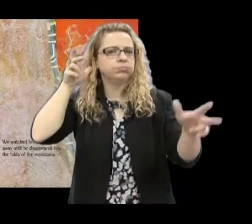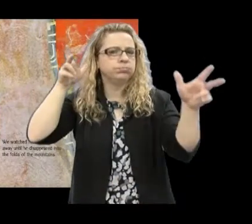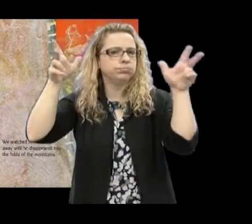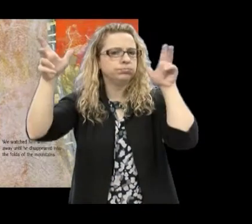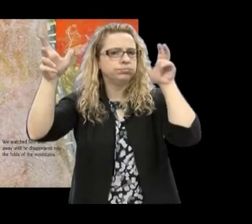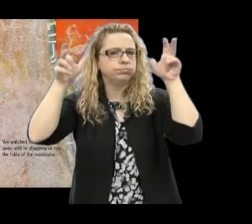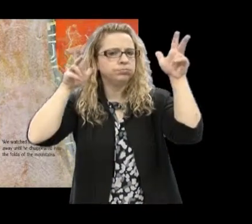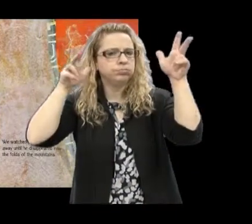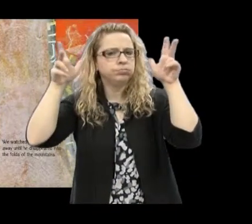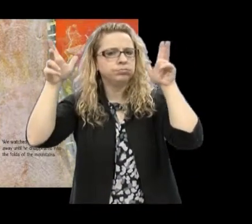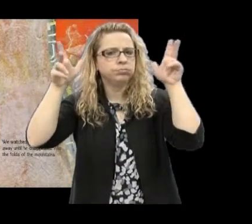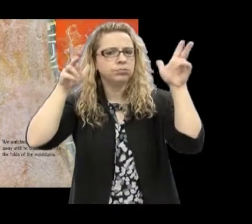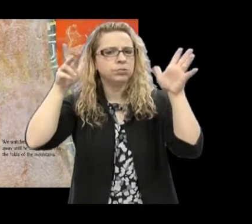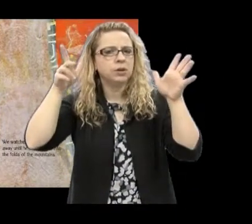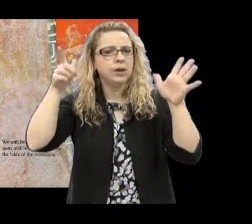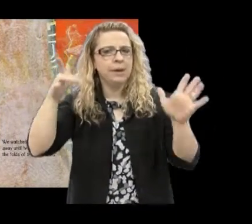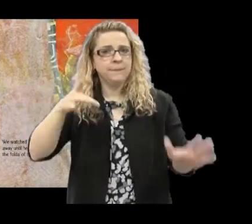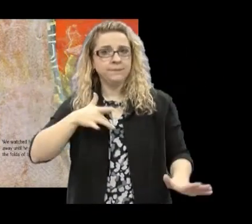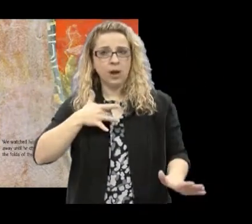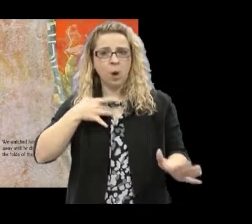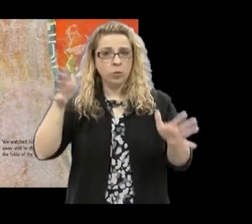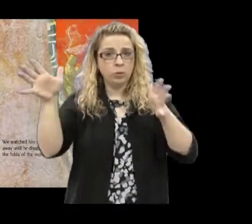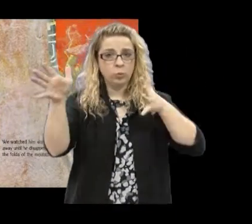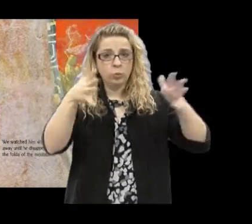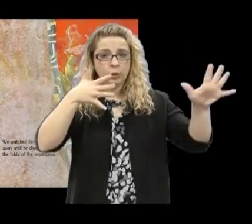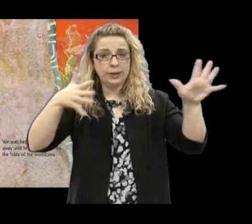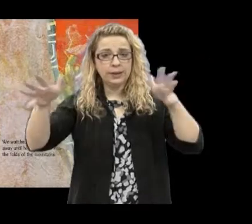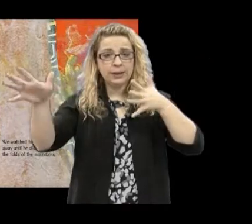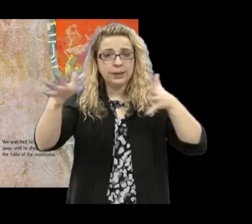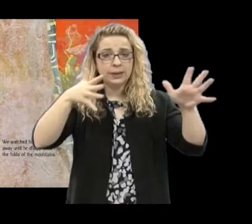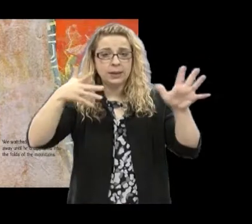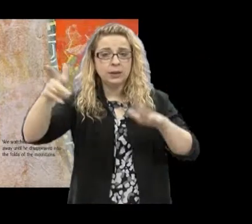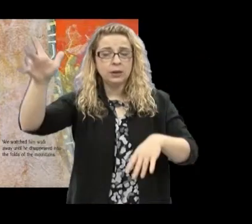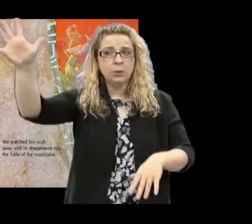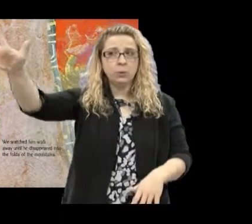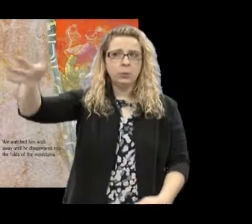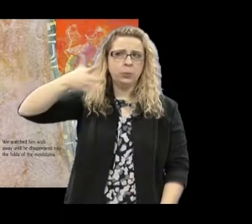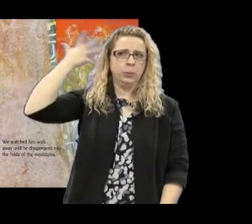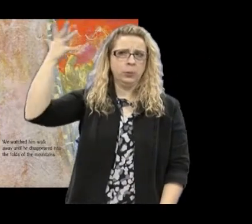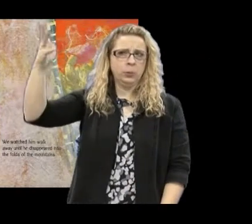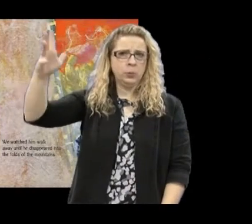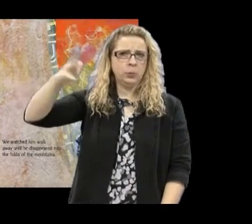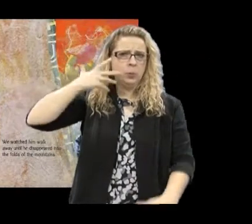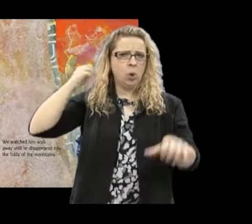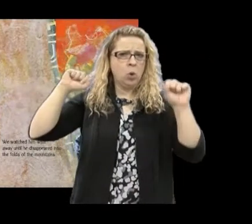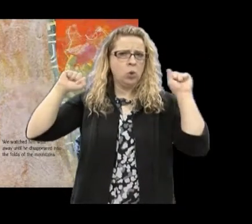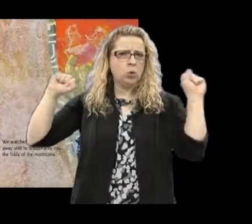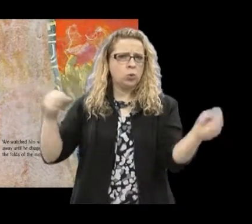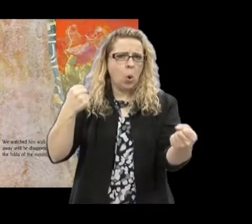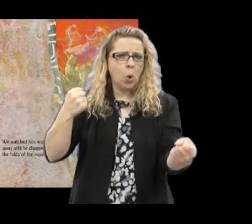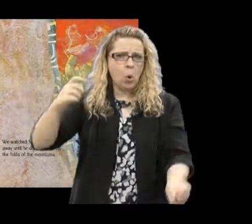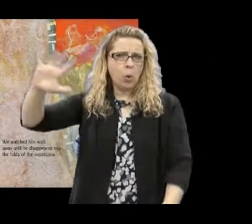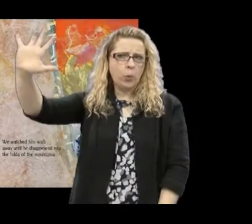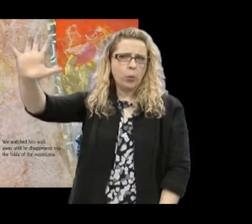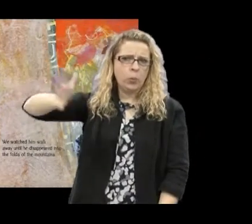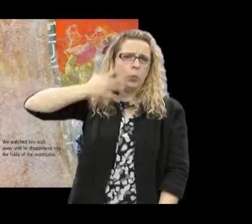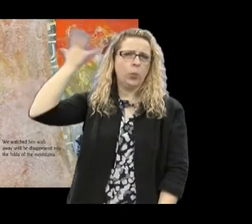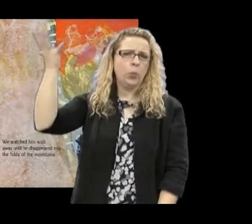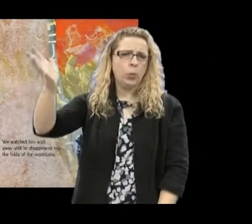Dr. Greg heard our voices. He felt the wind blow cold against his face,